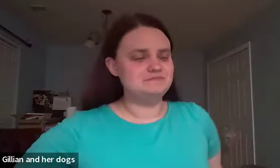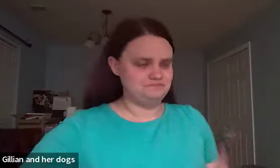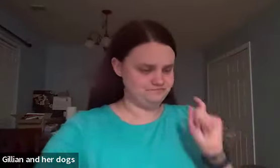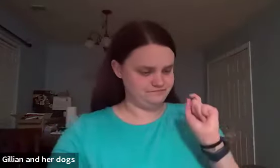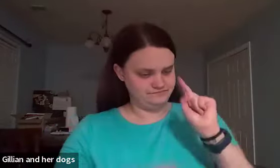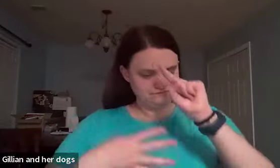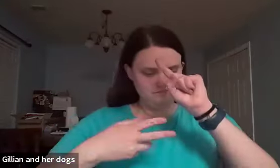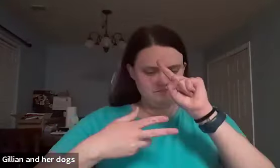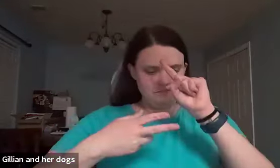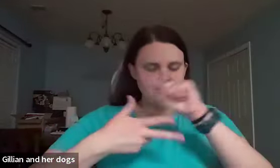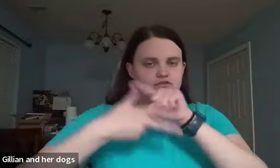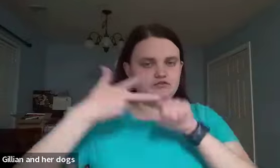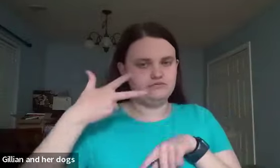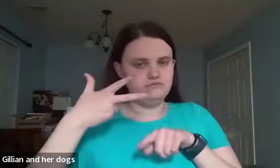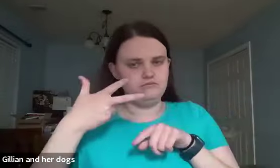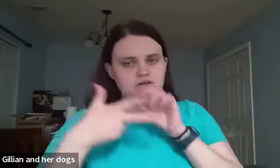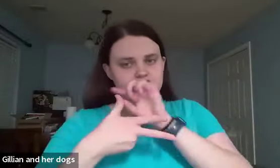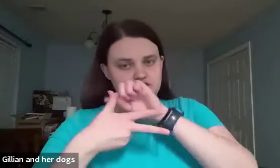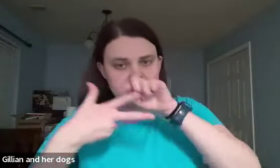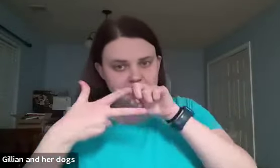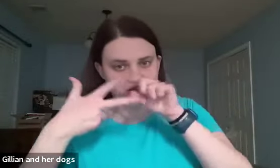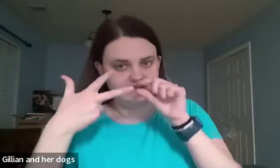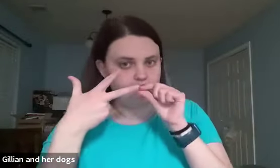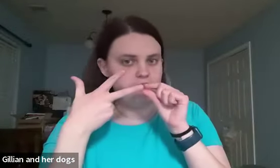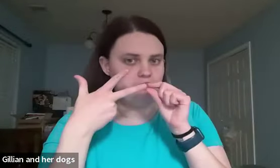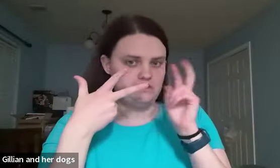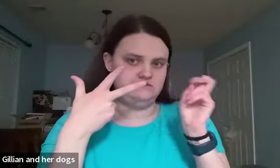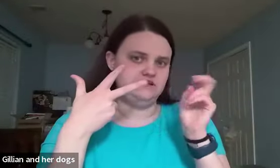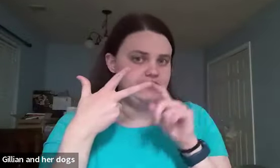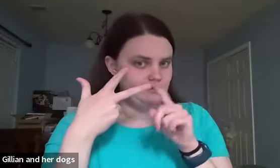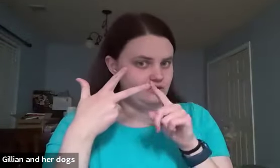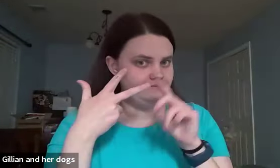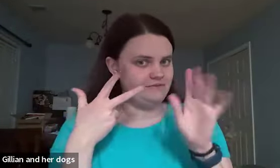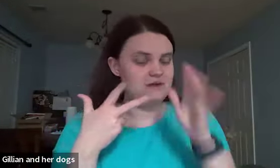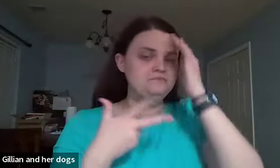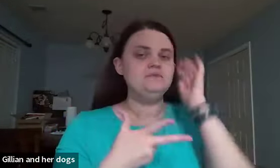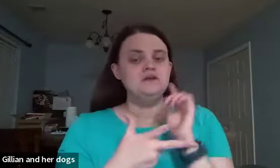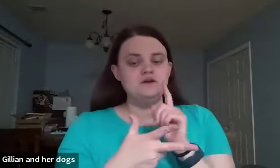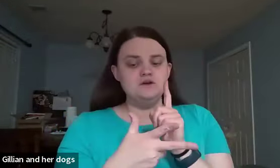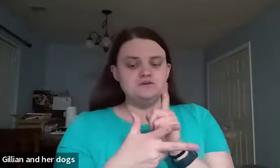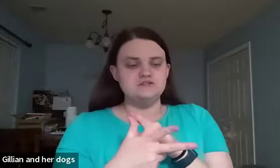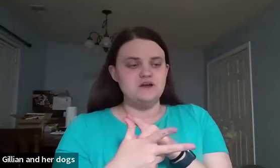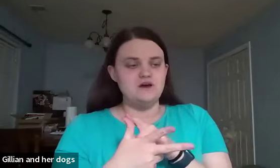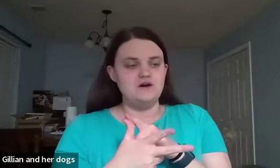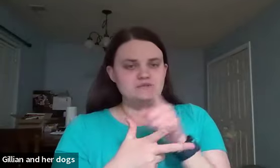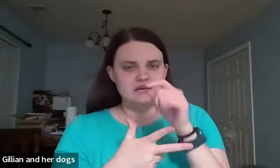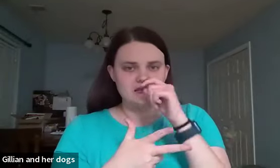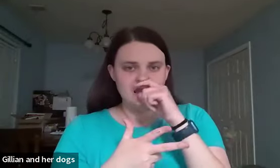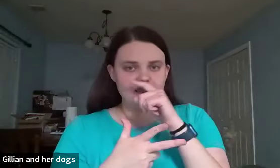is I have like really two signs and then one more category. Okay. So Miss Katie